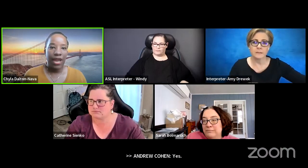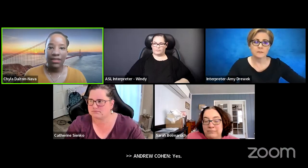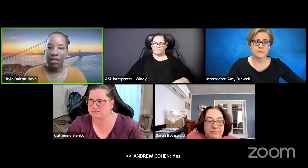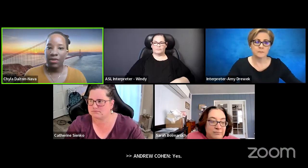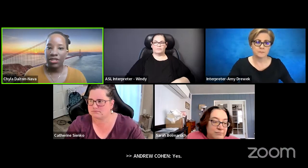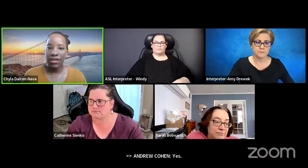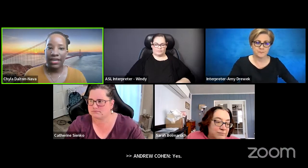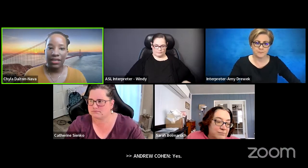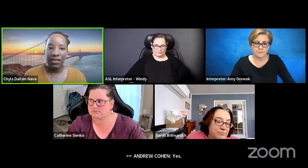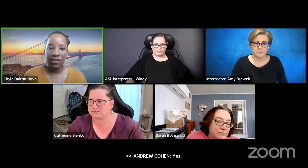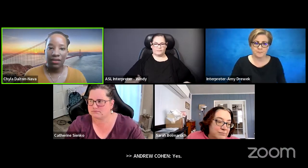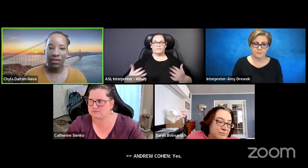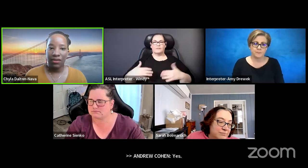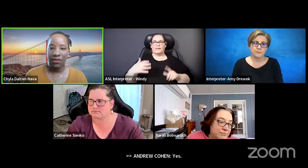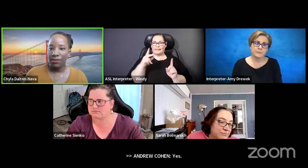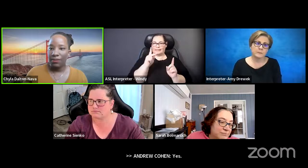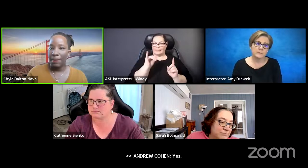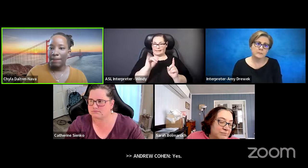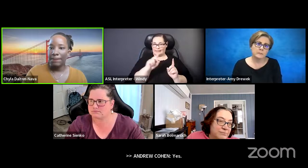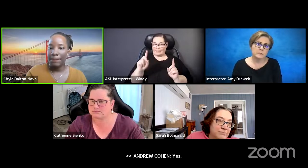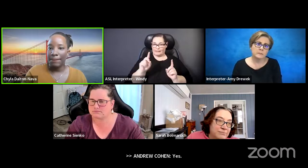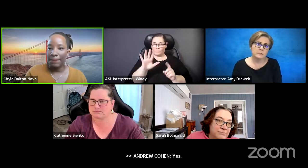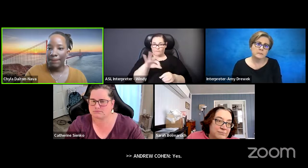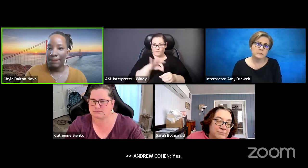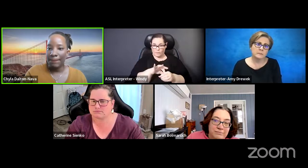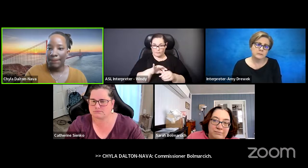and then back to Commissioner Yes. Kidd.